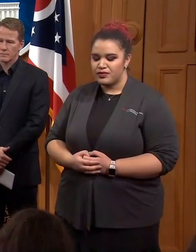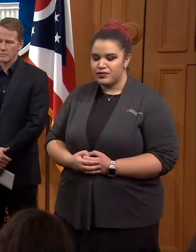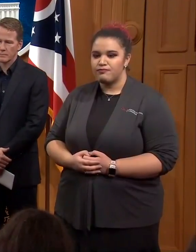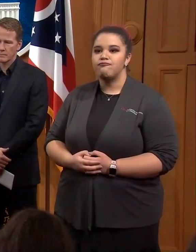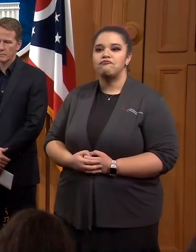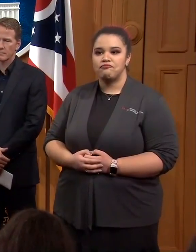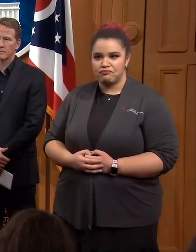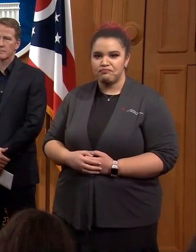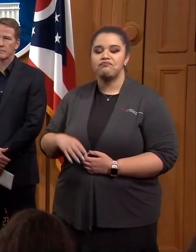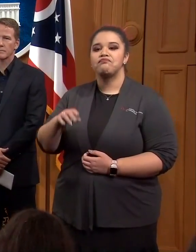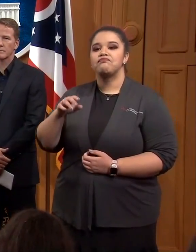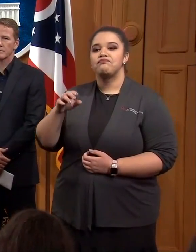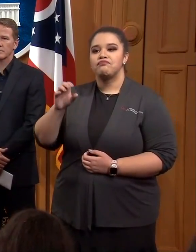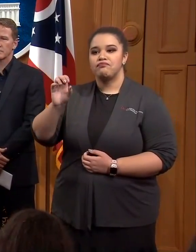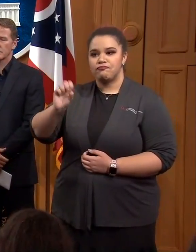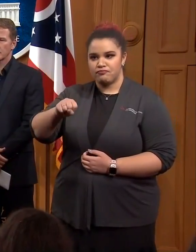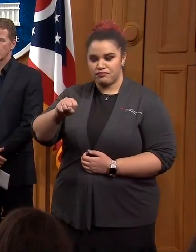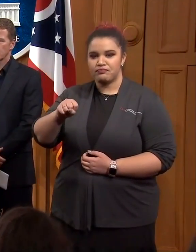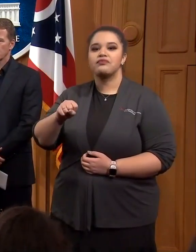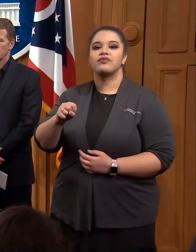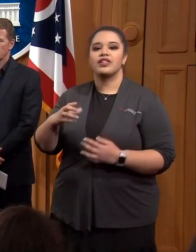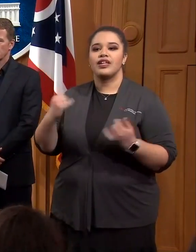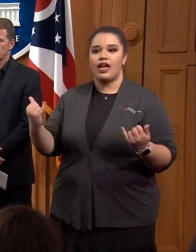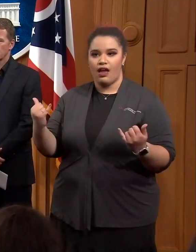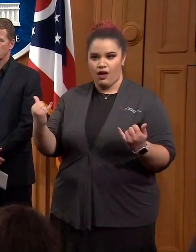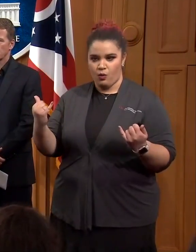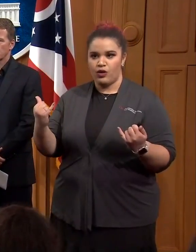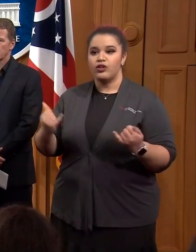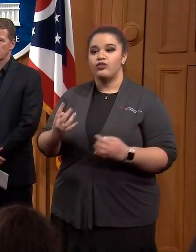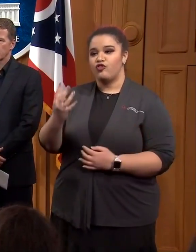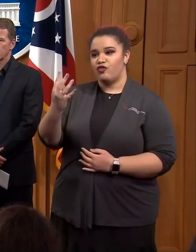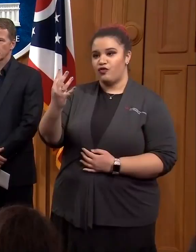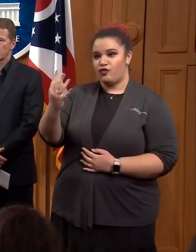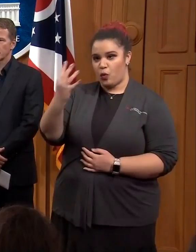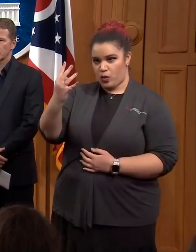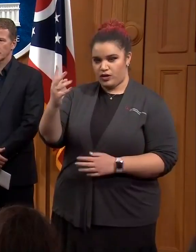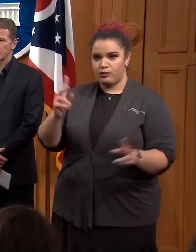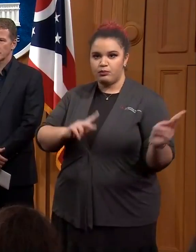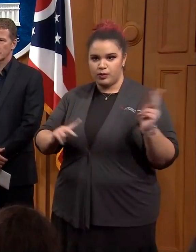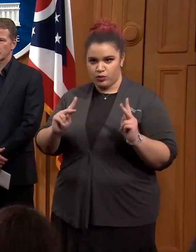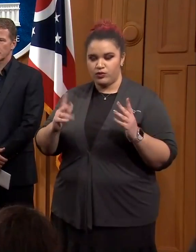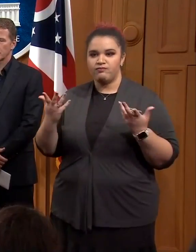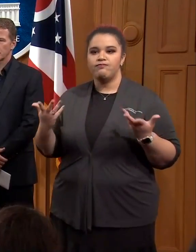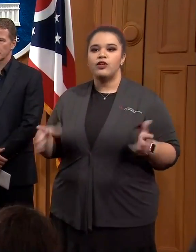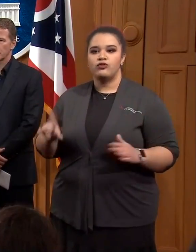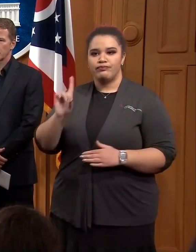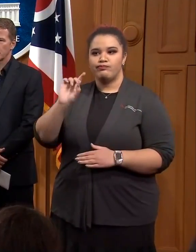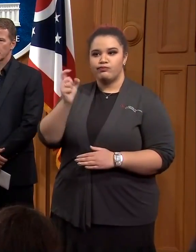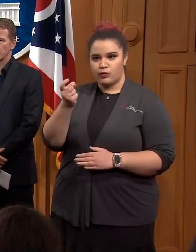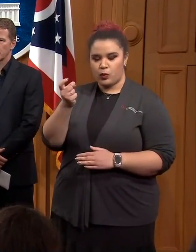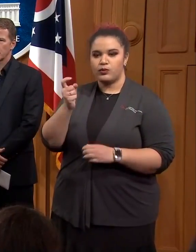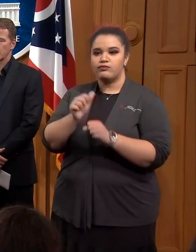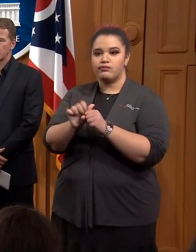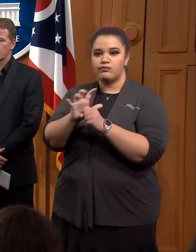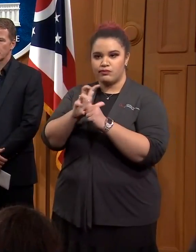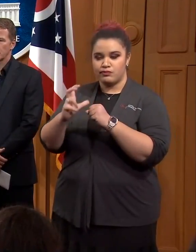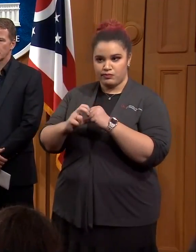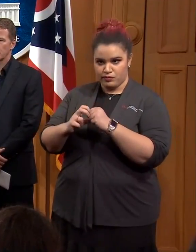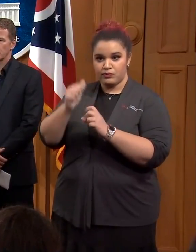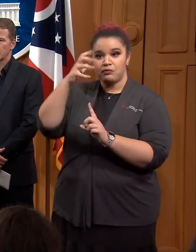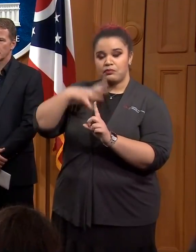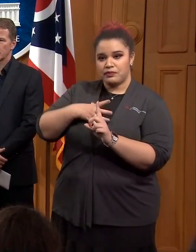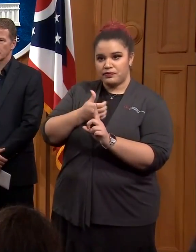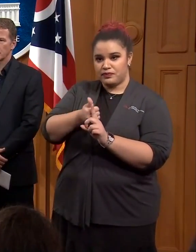have indeed our fourth case. He is a male in his mid-50s, and his